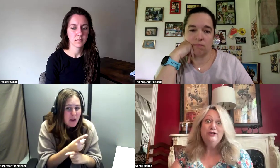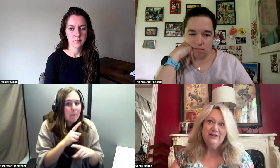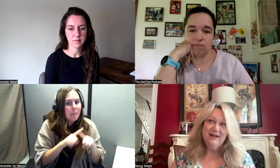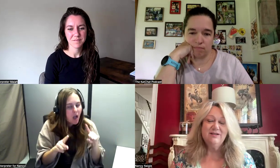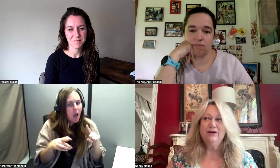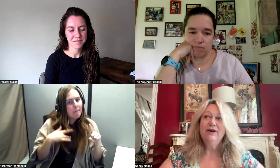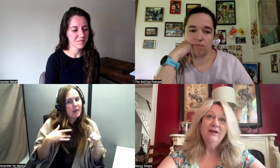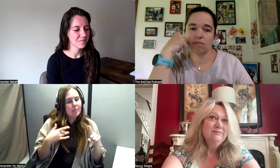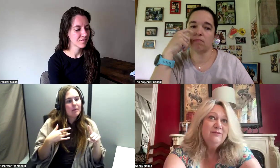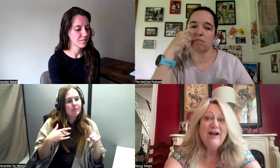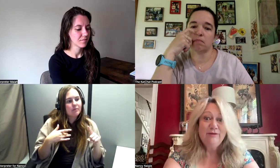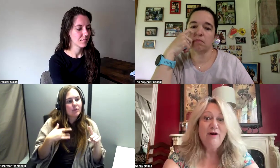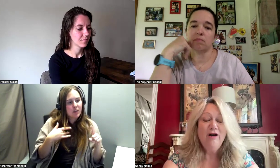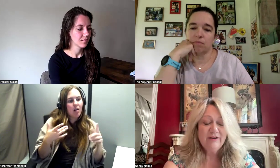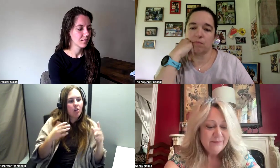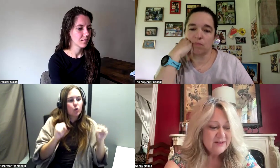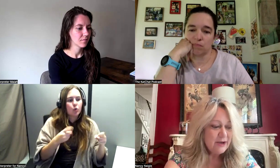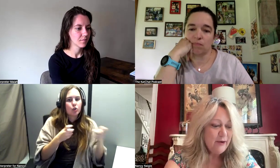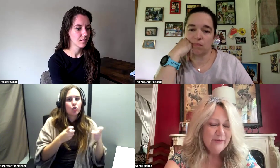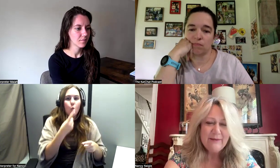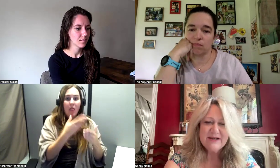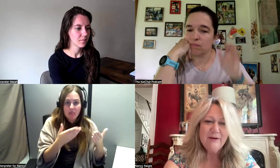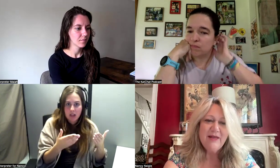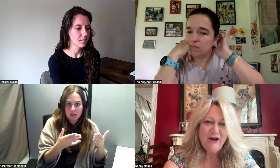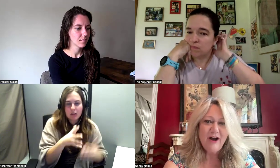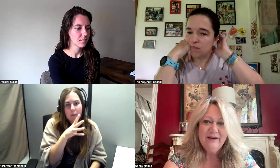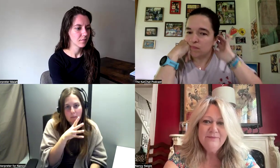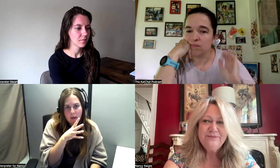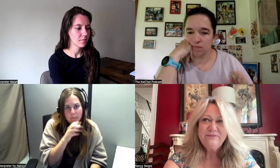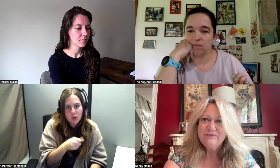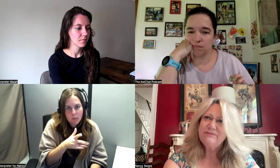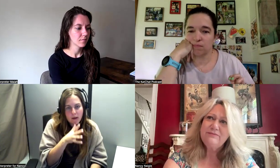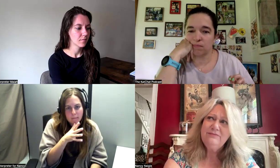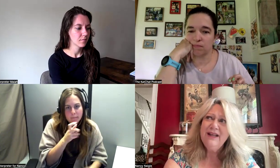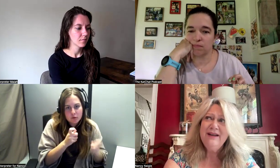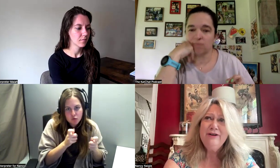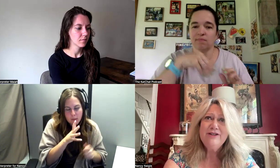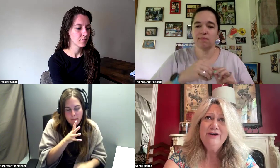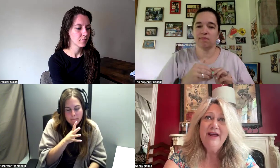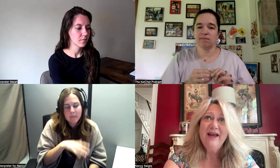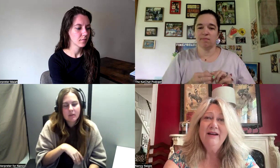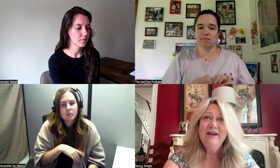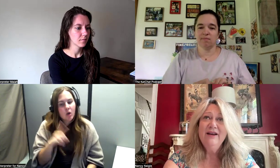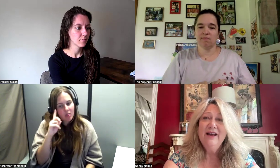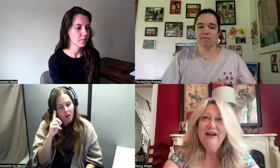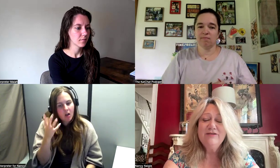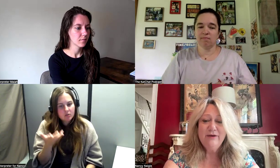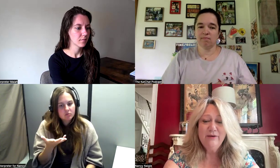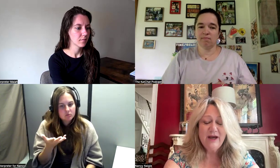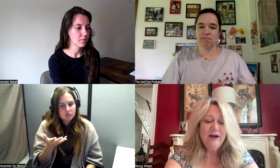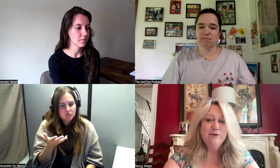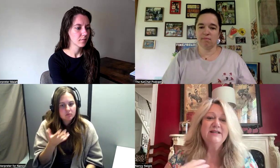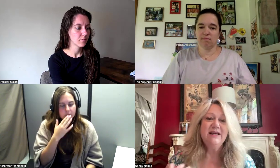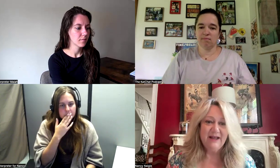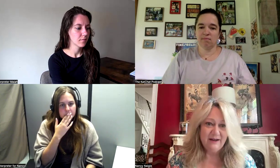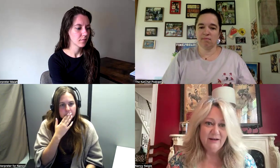or you do lean into, right or wrong. So that was kind of my thought. And I thought too that it also